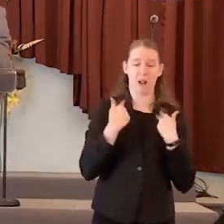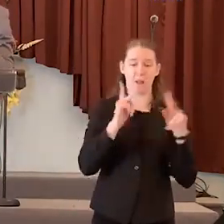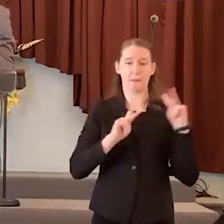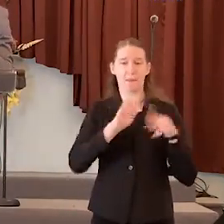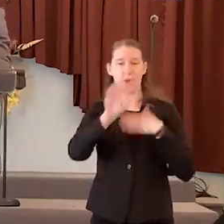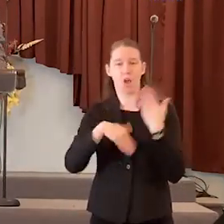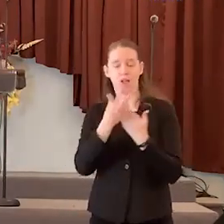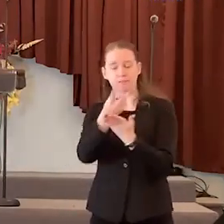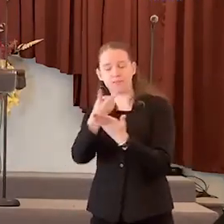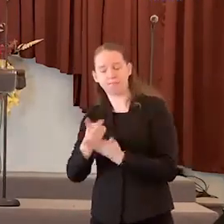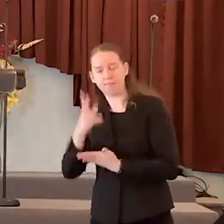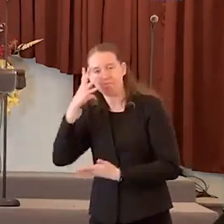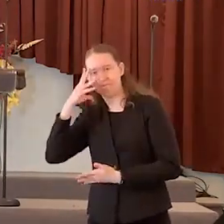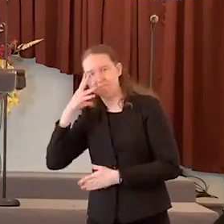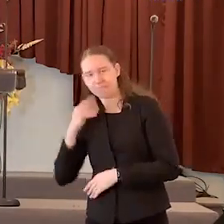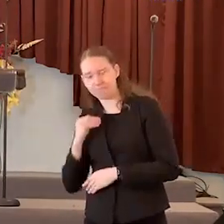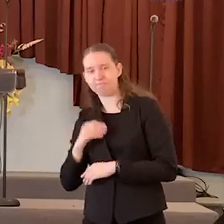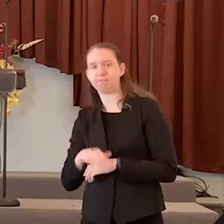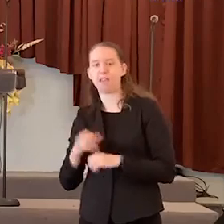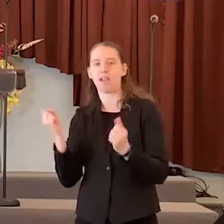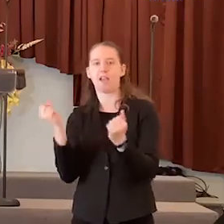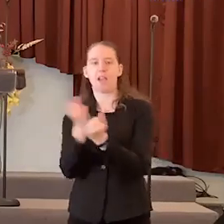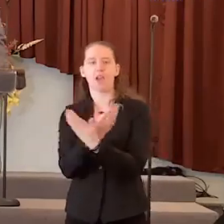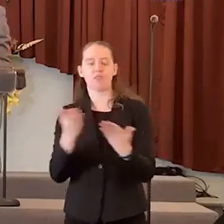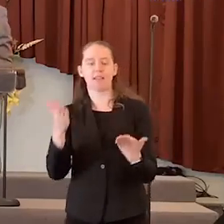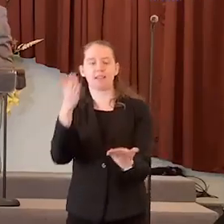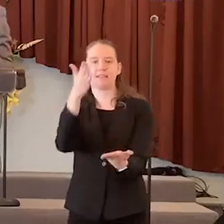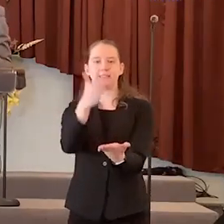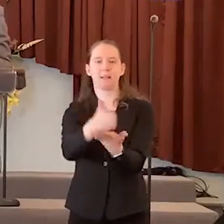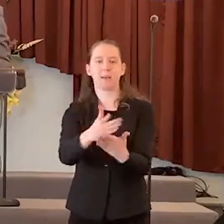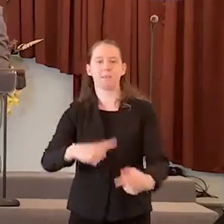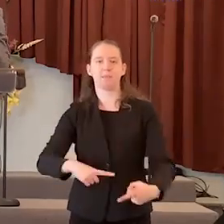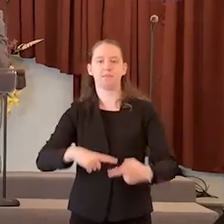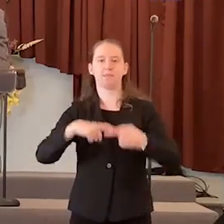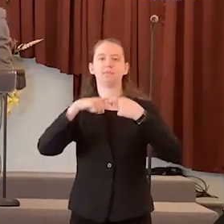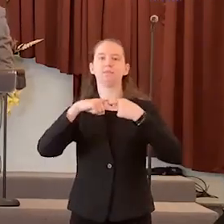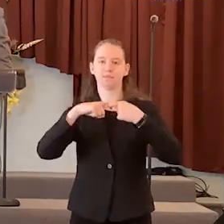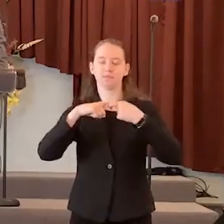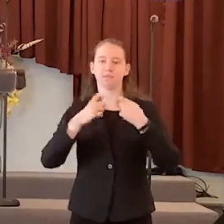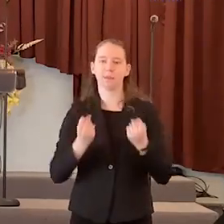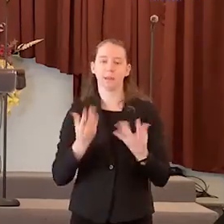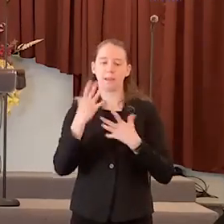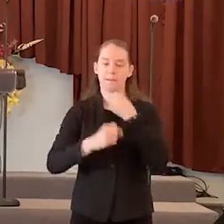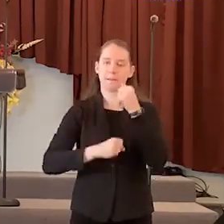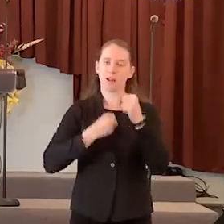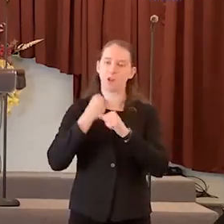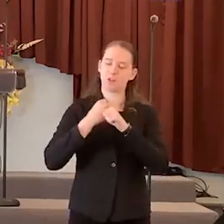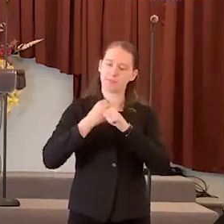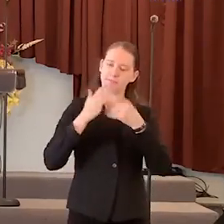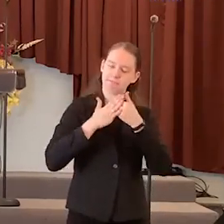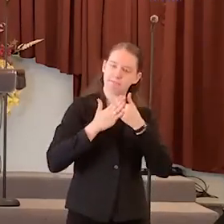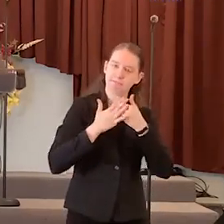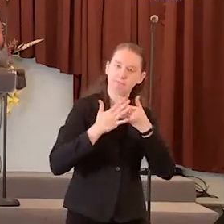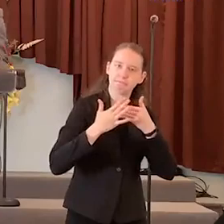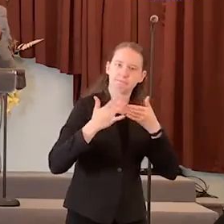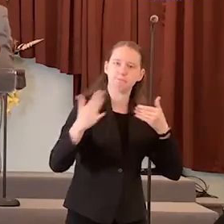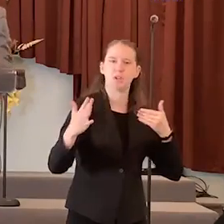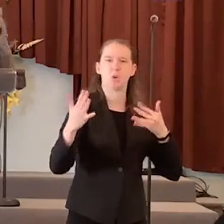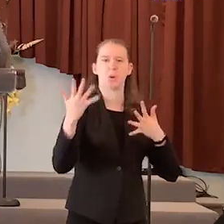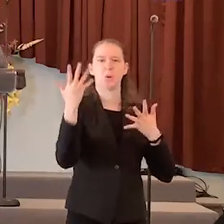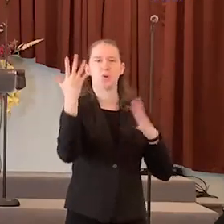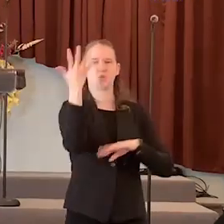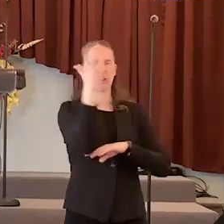fell asleep. Everything stopped. As years passed, a thick forest grew